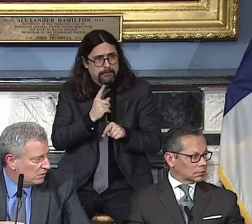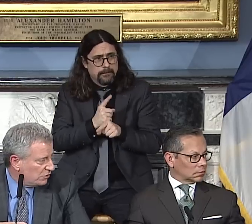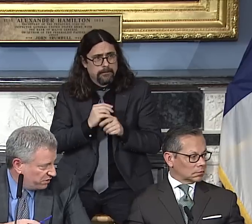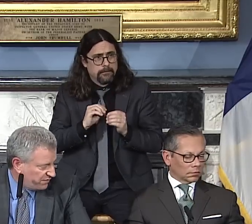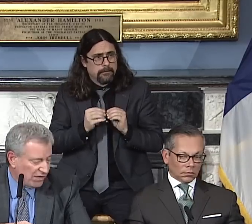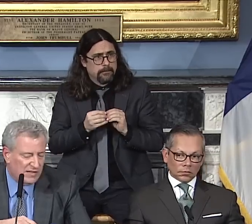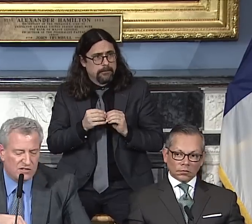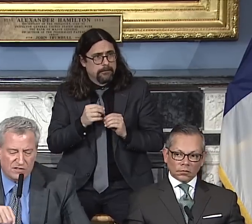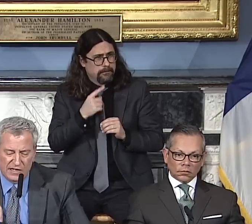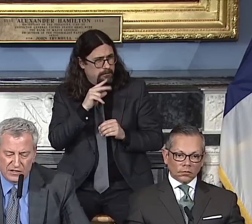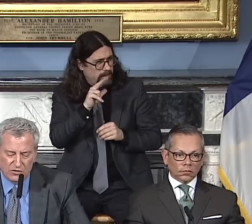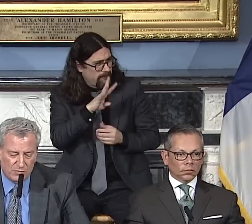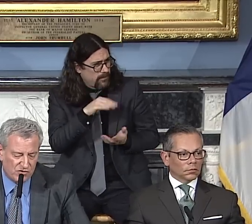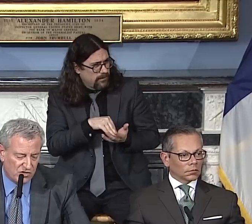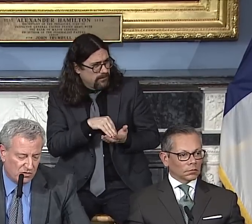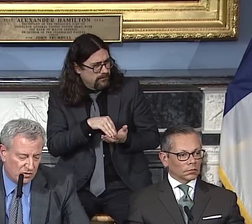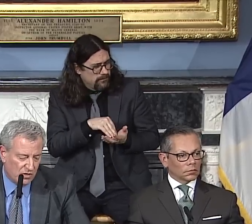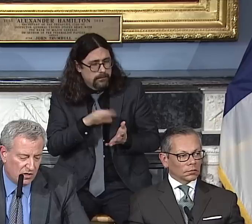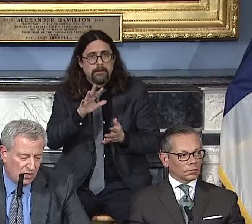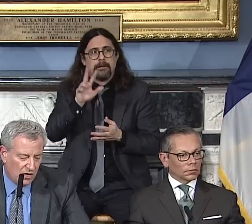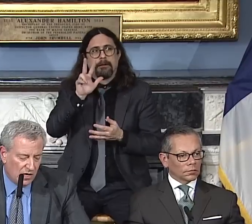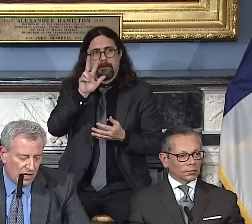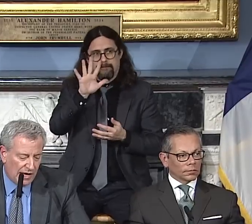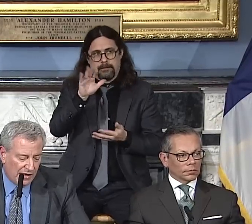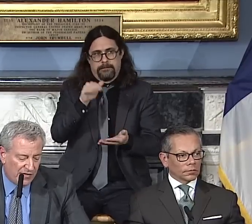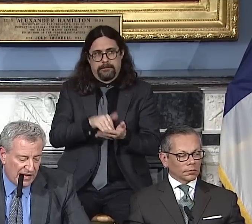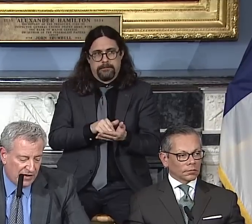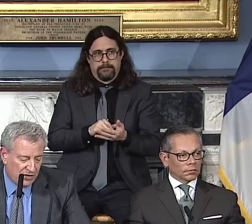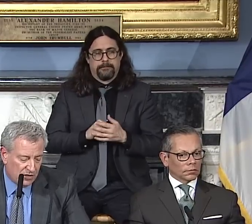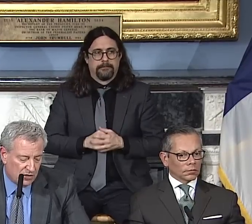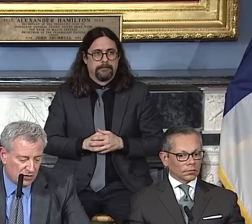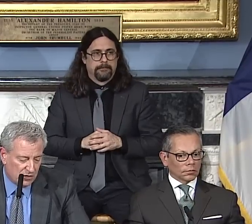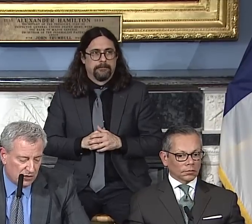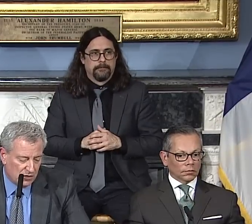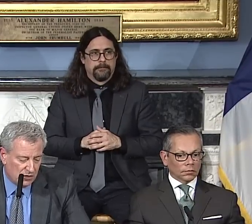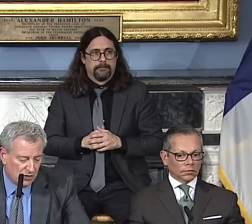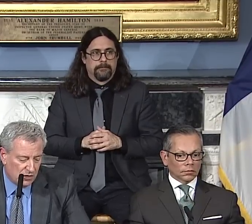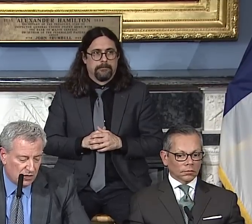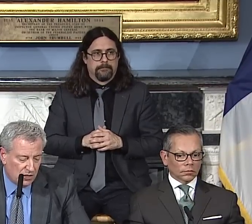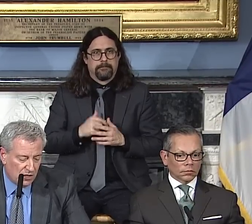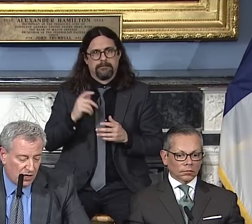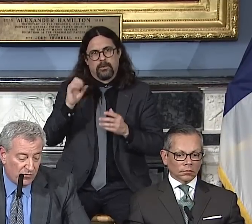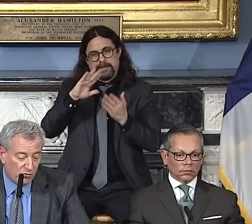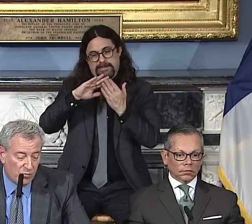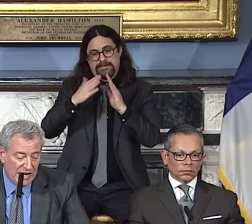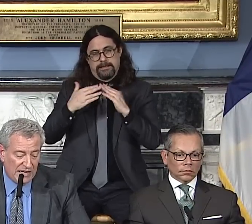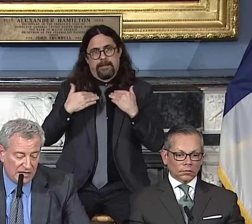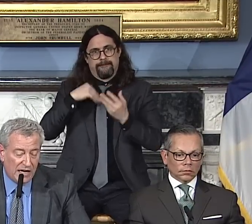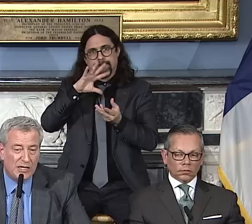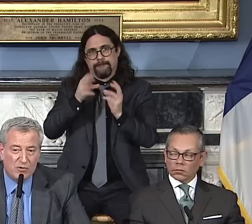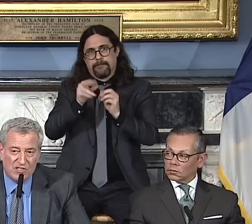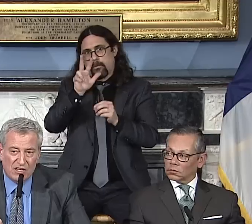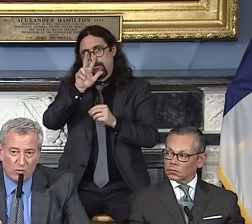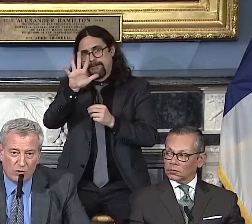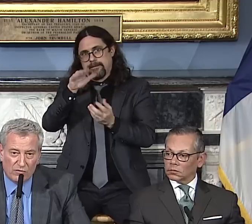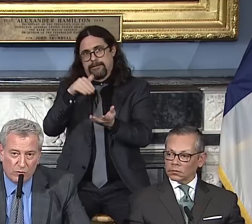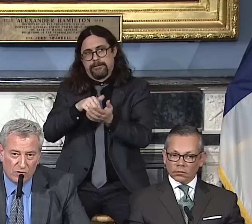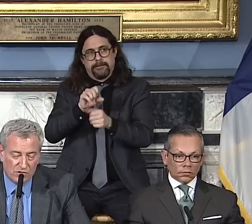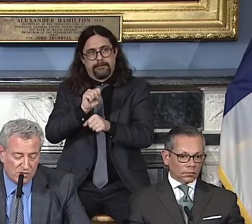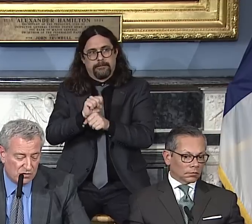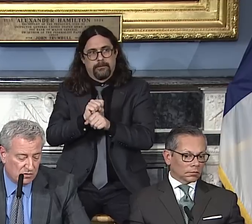our 35,000. Thank you, Commissioner. And then of the remaining 90%